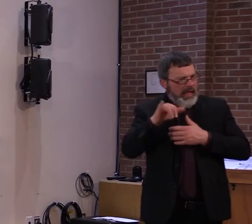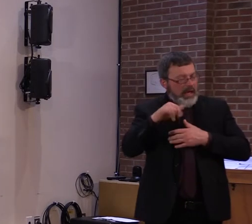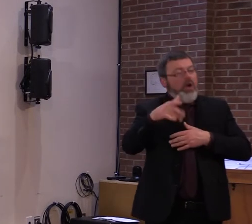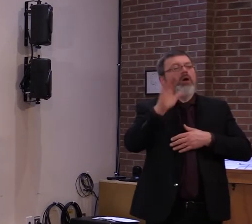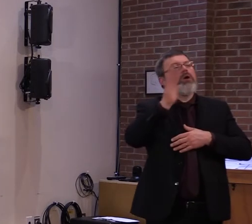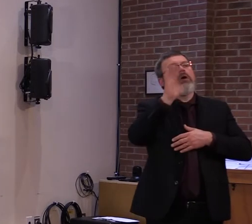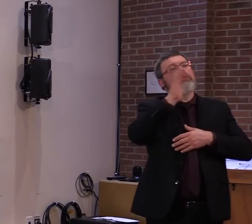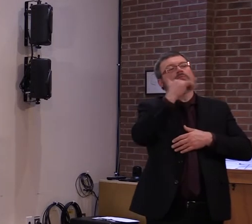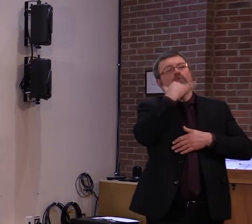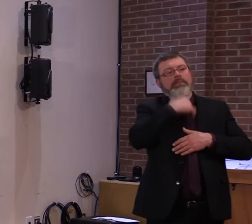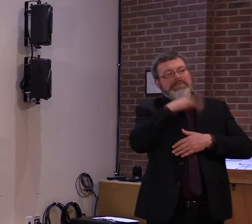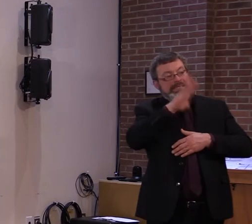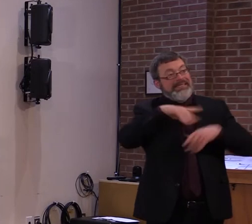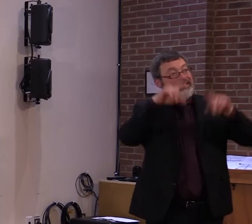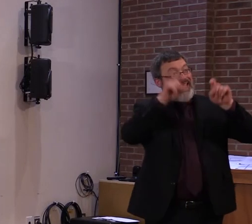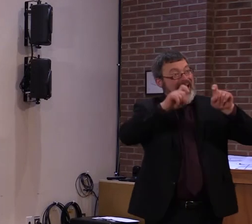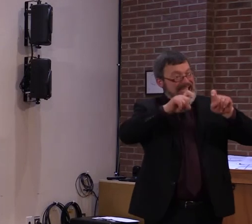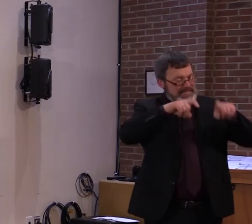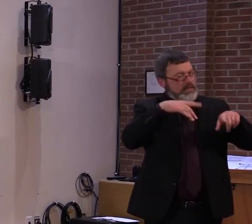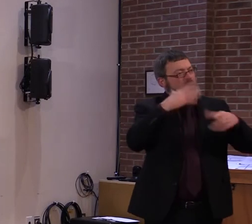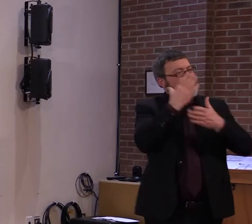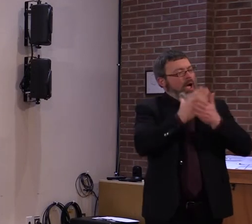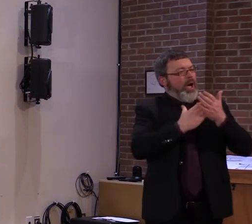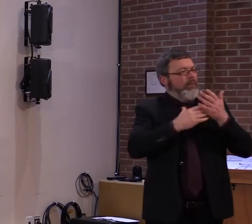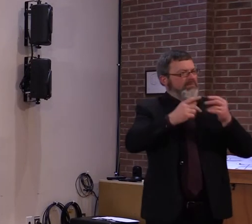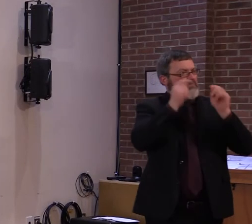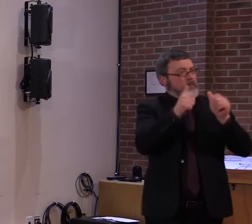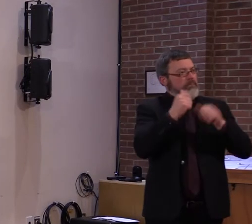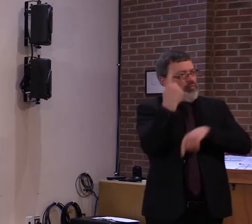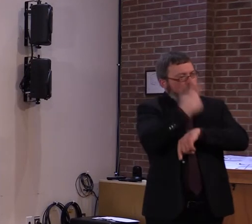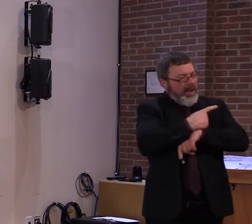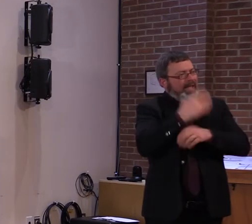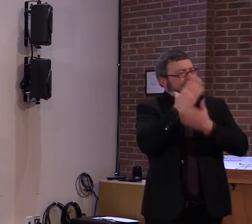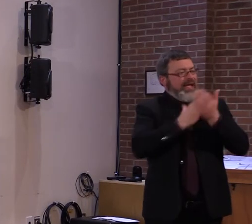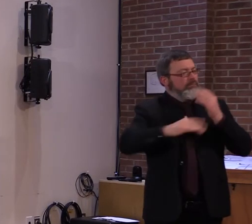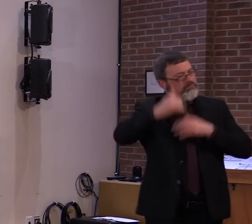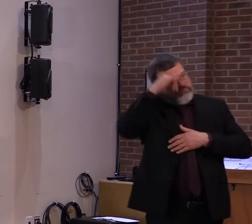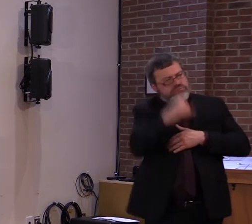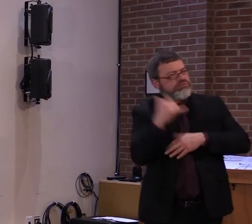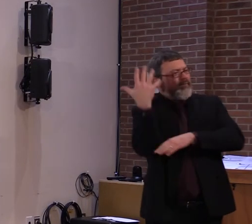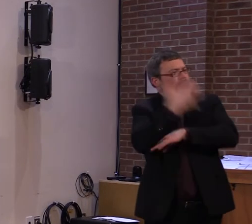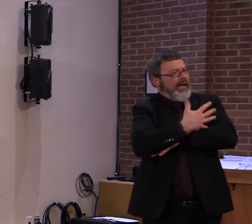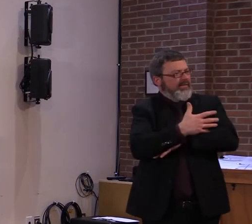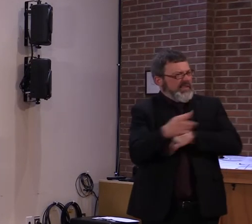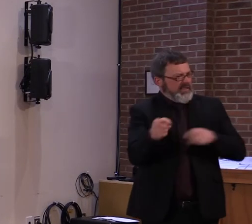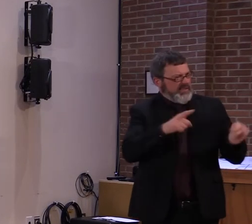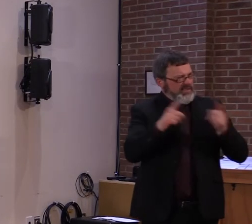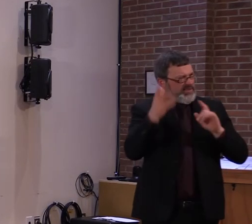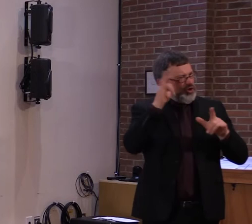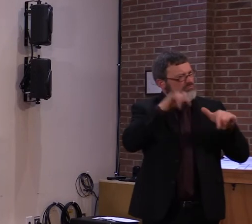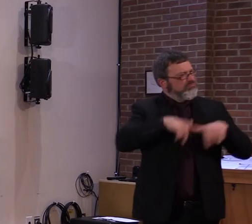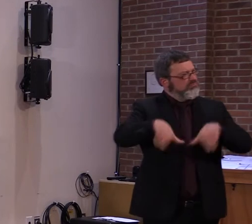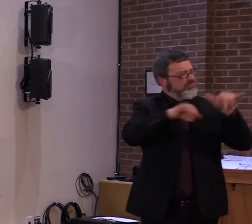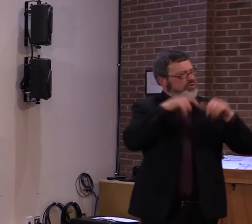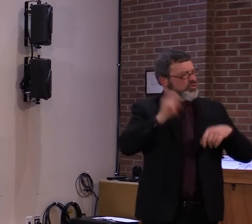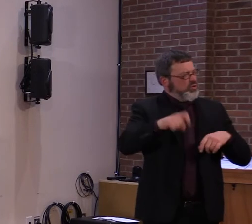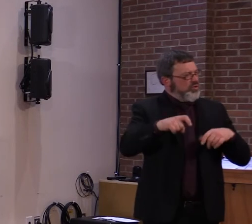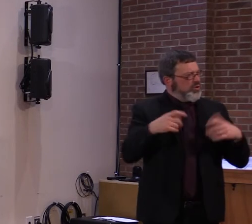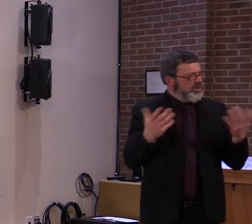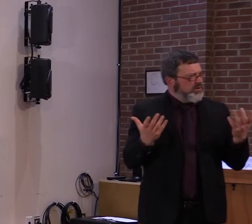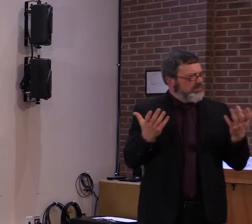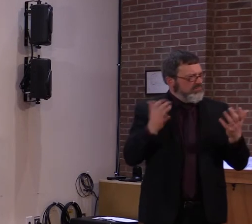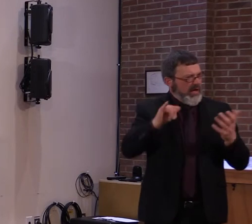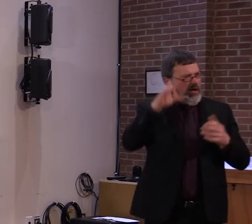Chris, thank you for the question. As you know, we're the hospitals are getting ready with their surge plans and